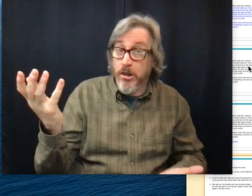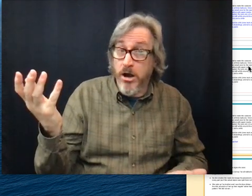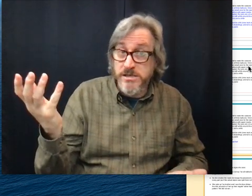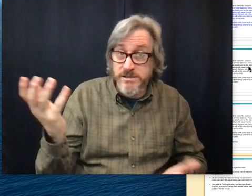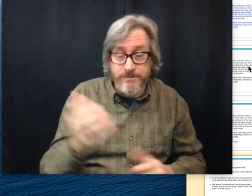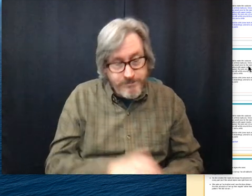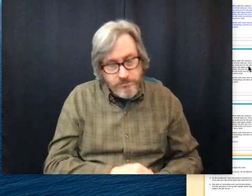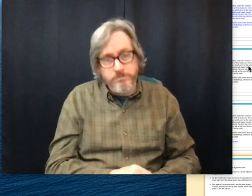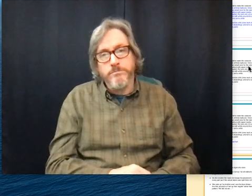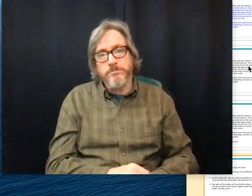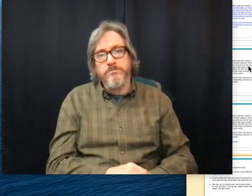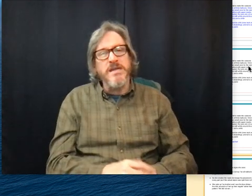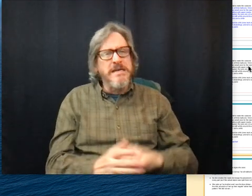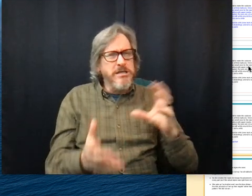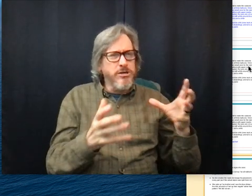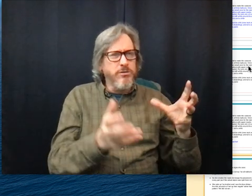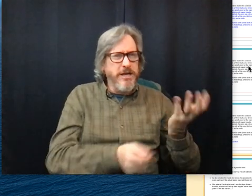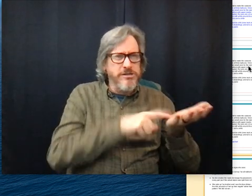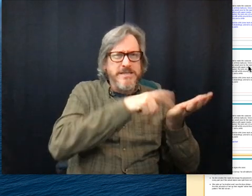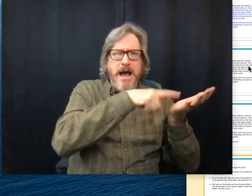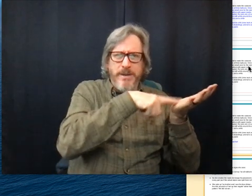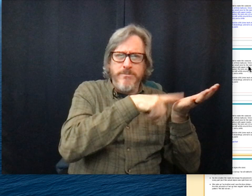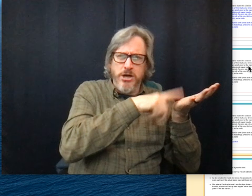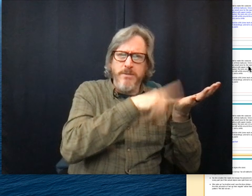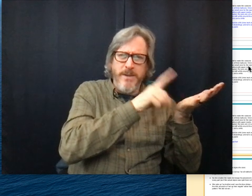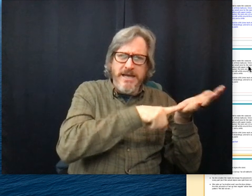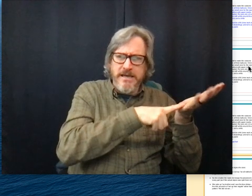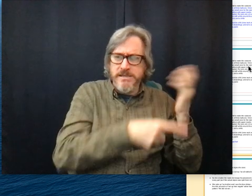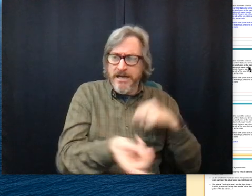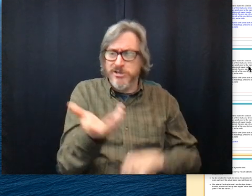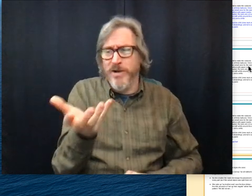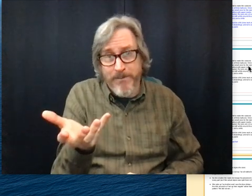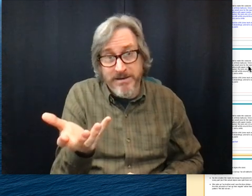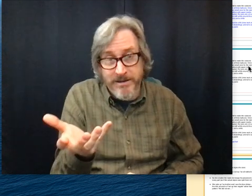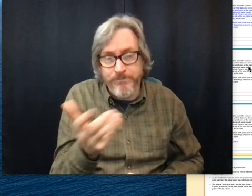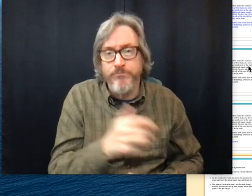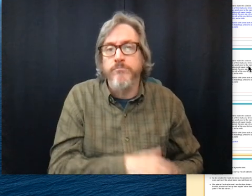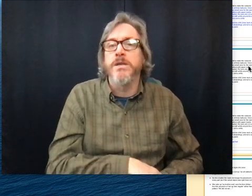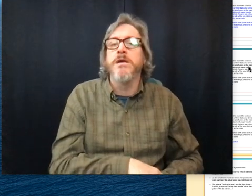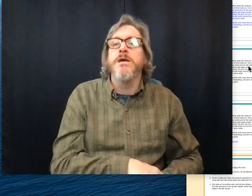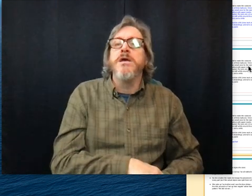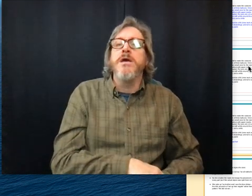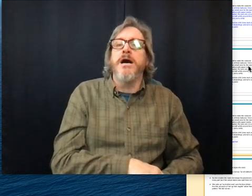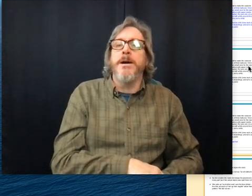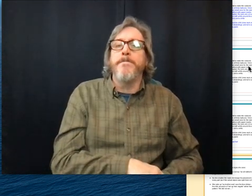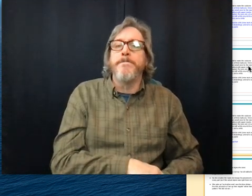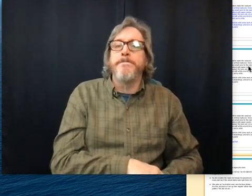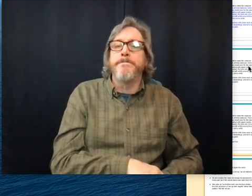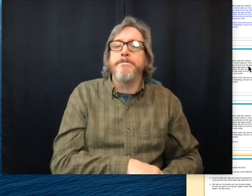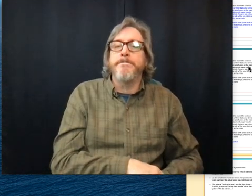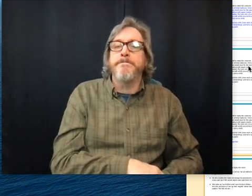Keys, I lost. So here's the topic. I'm talking about my keys. Here's what happened to them.